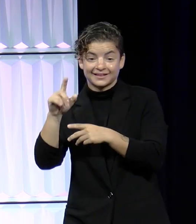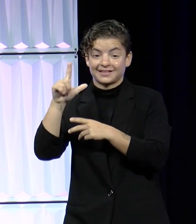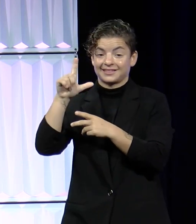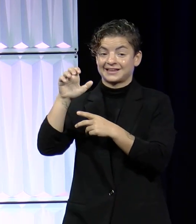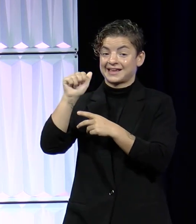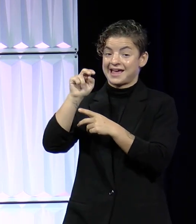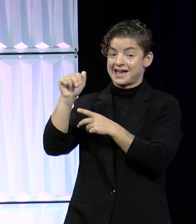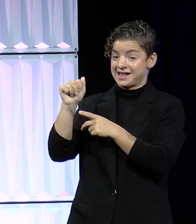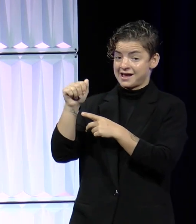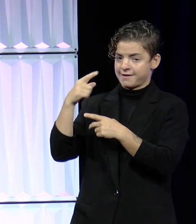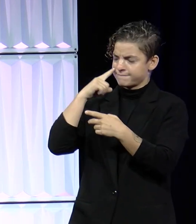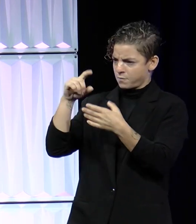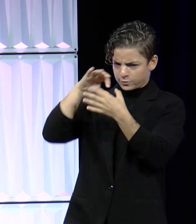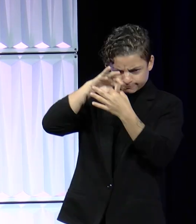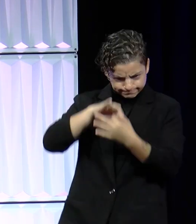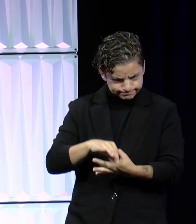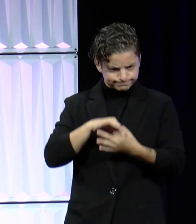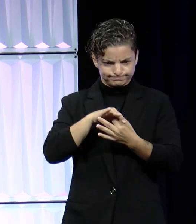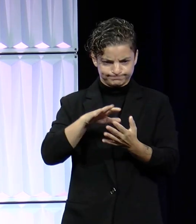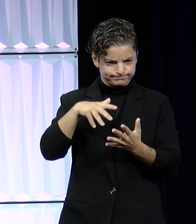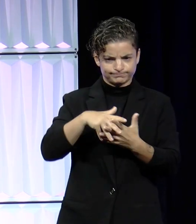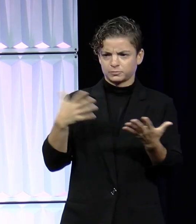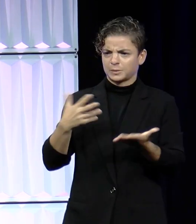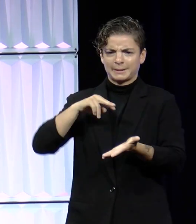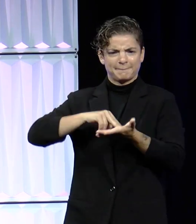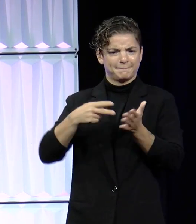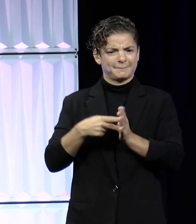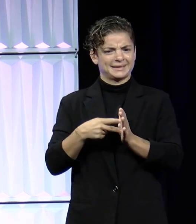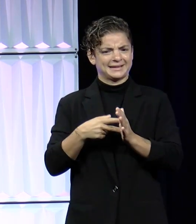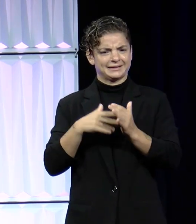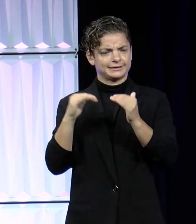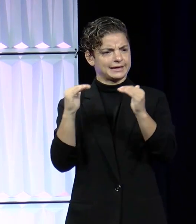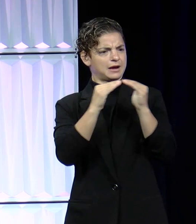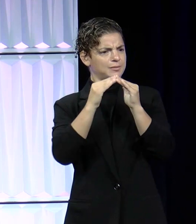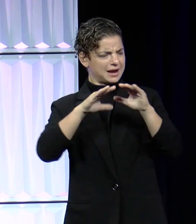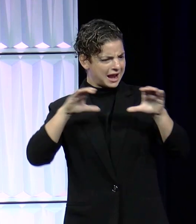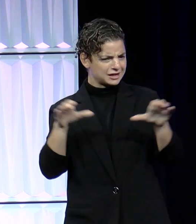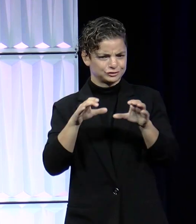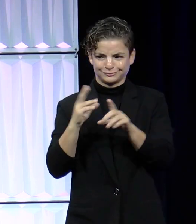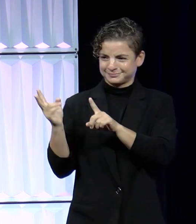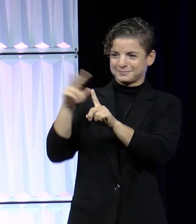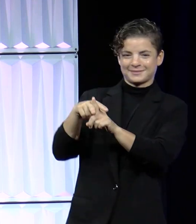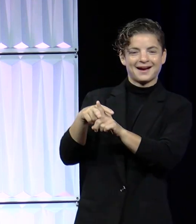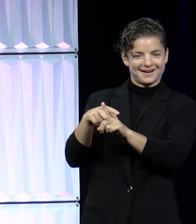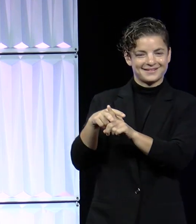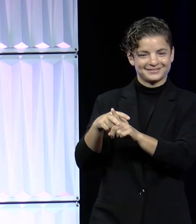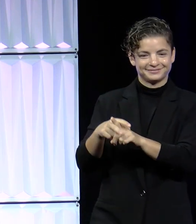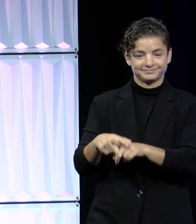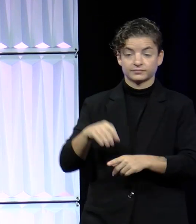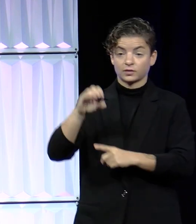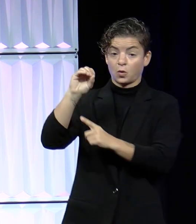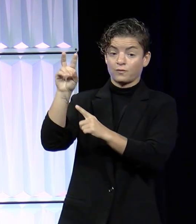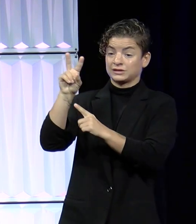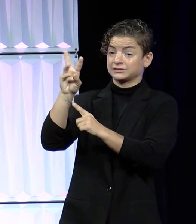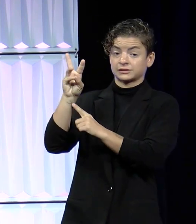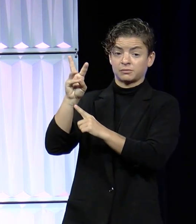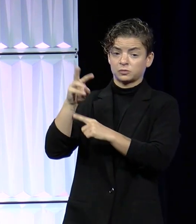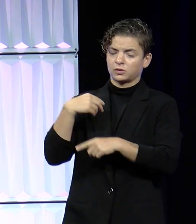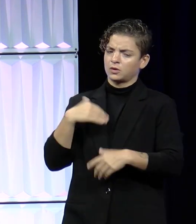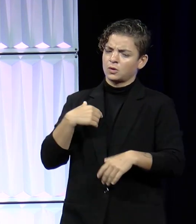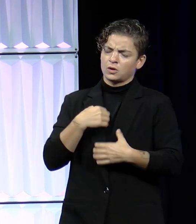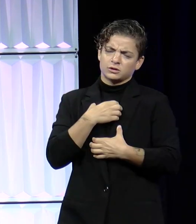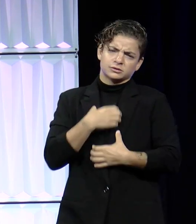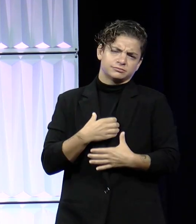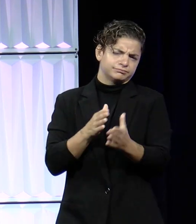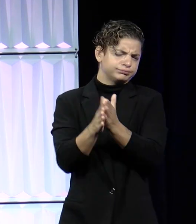that means, right? Equity in action. So at OVW, many of you know we're incredibly passionate about advancing equity